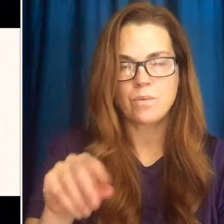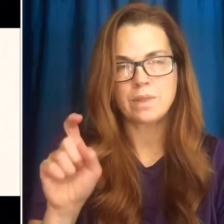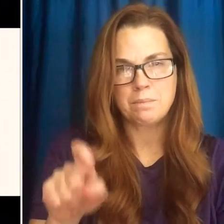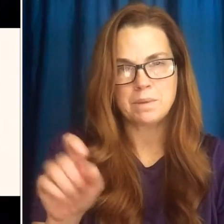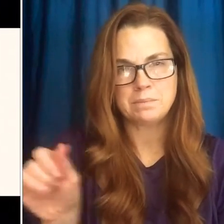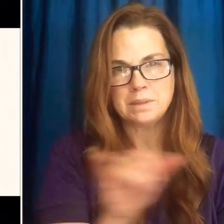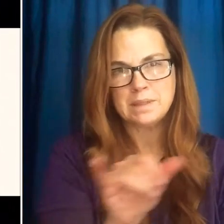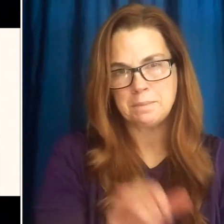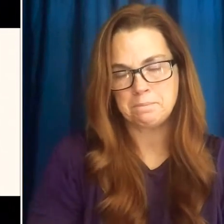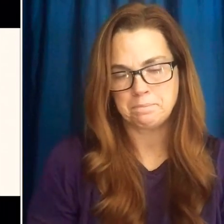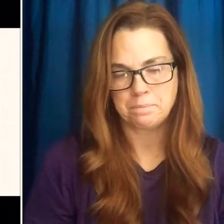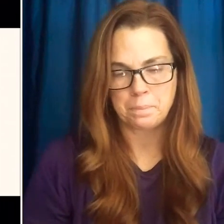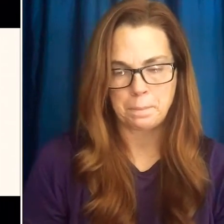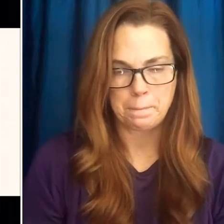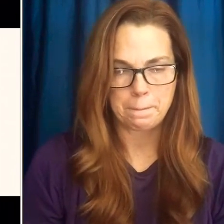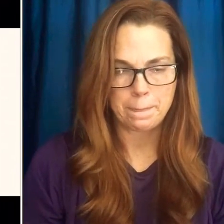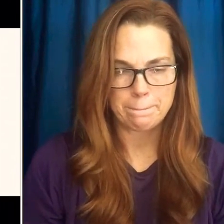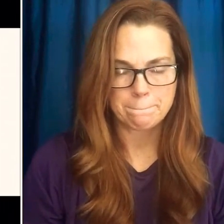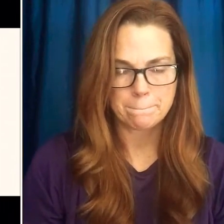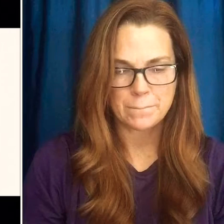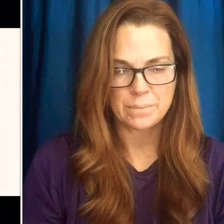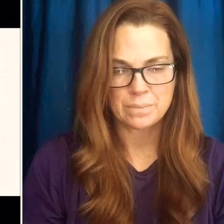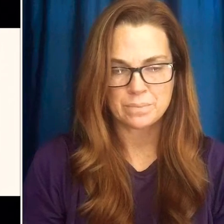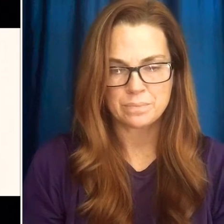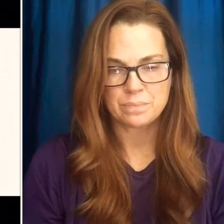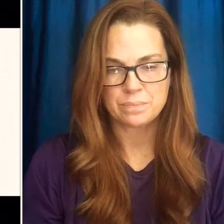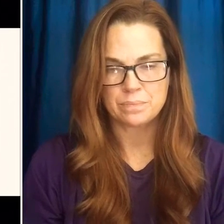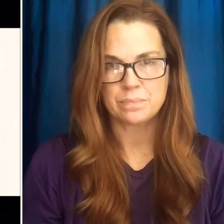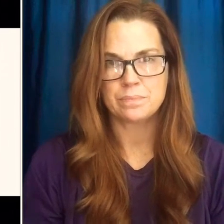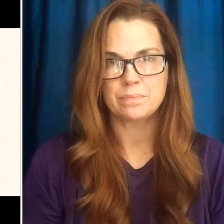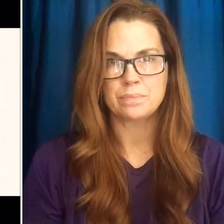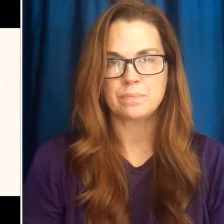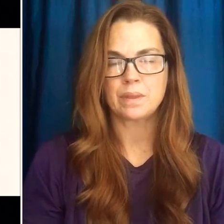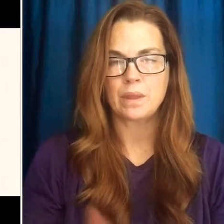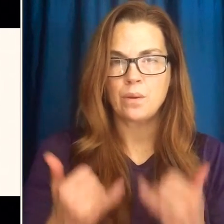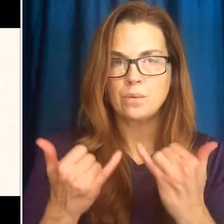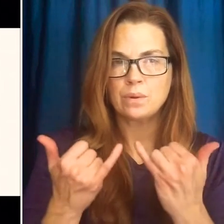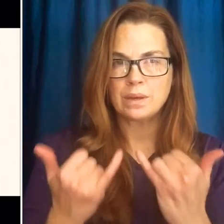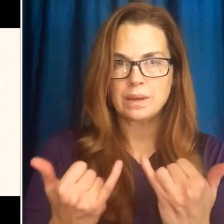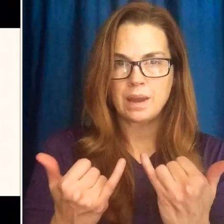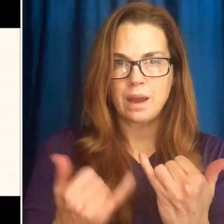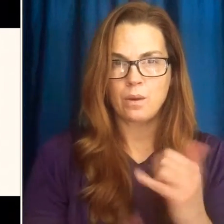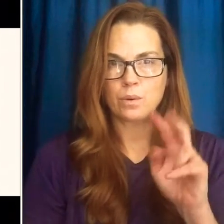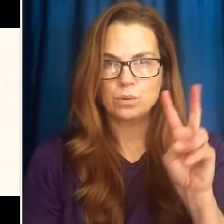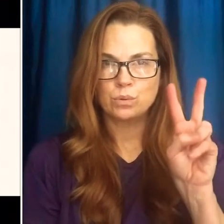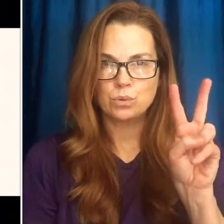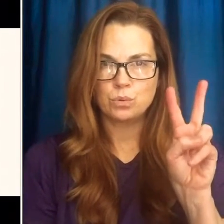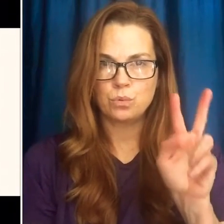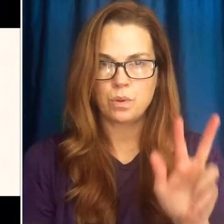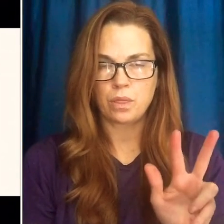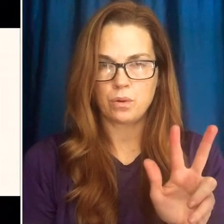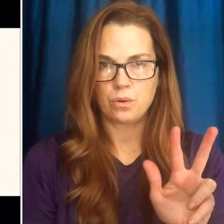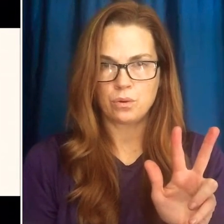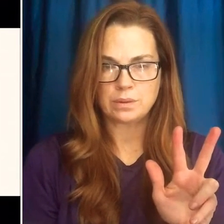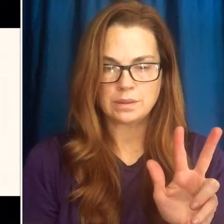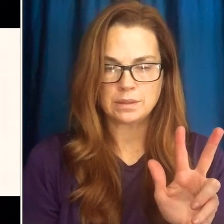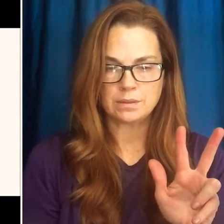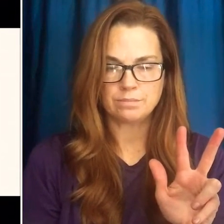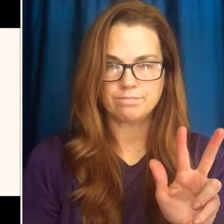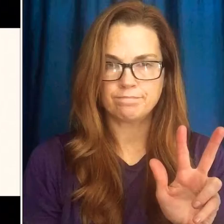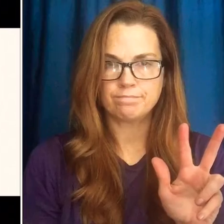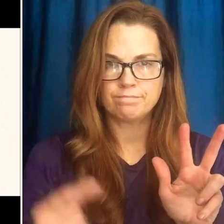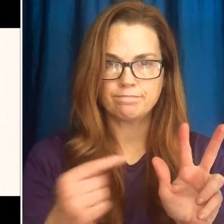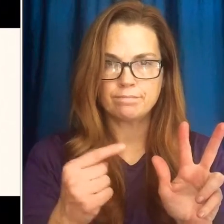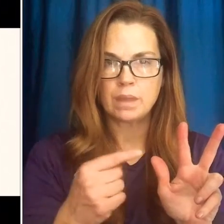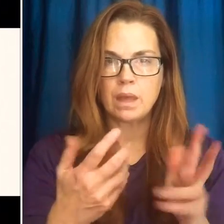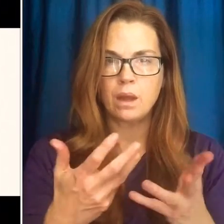So now I have the fraction 2/3, and I want to rewrite it as a decimal. Well, earlier I told